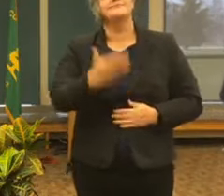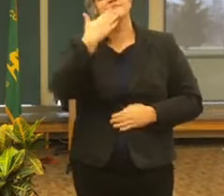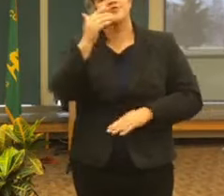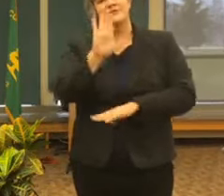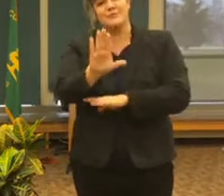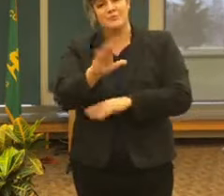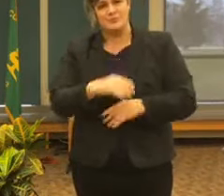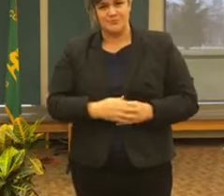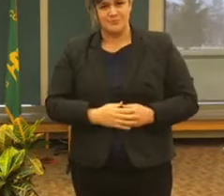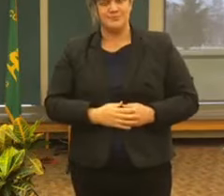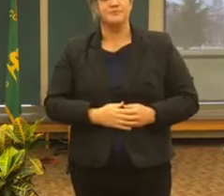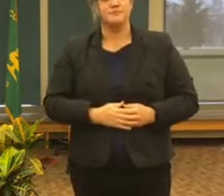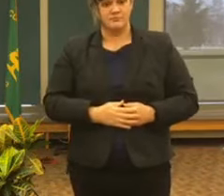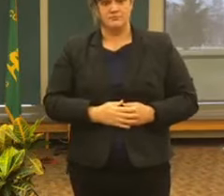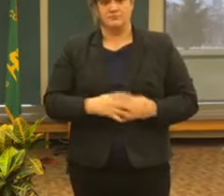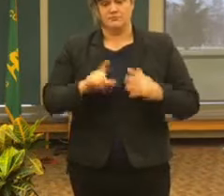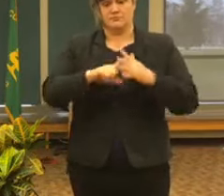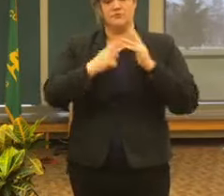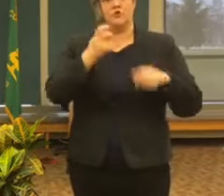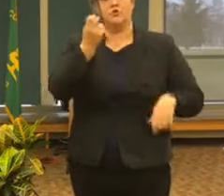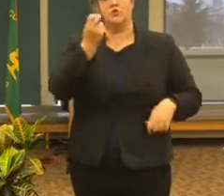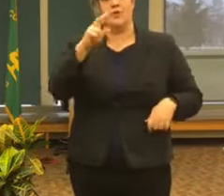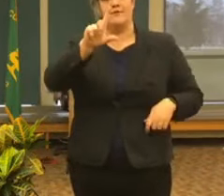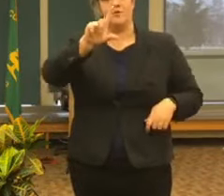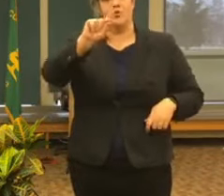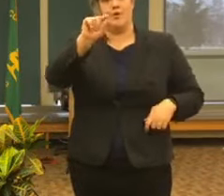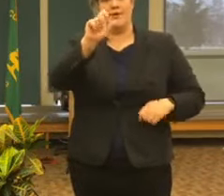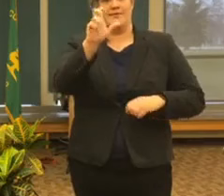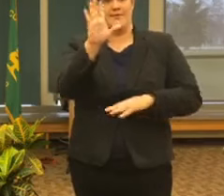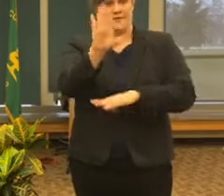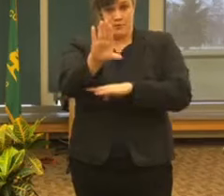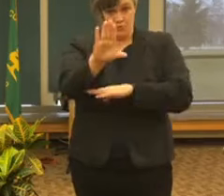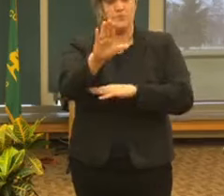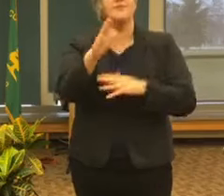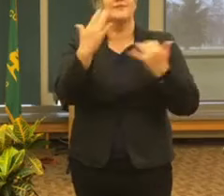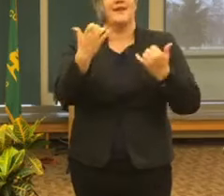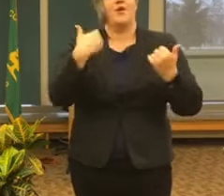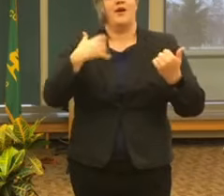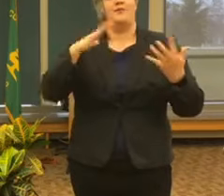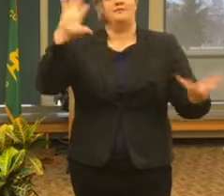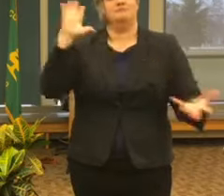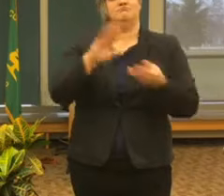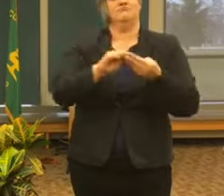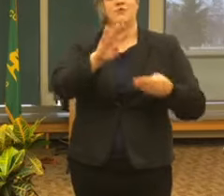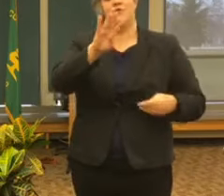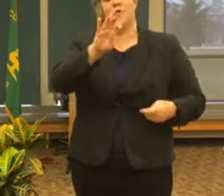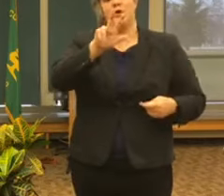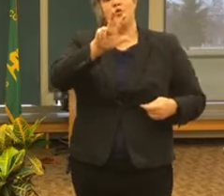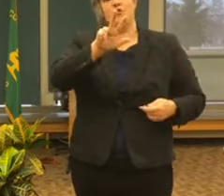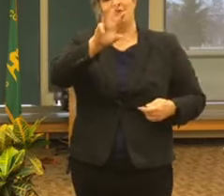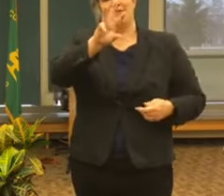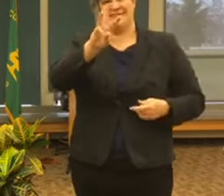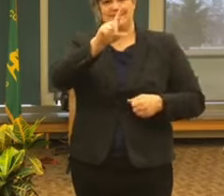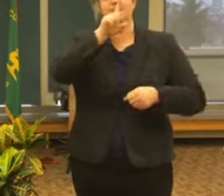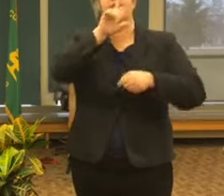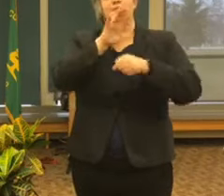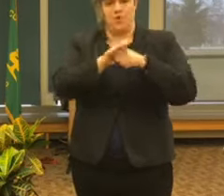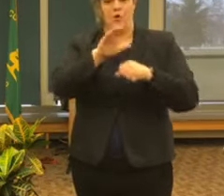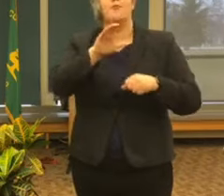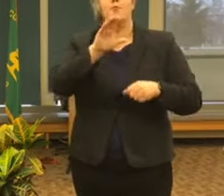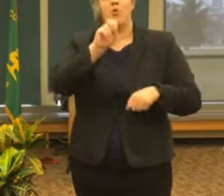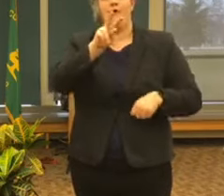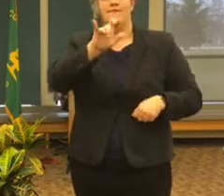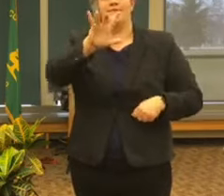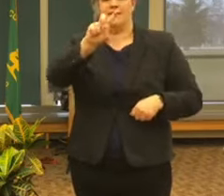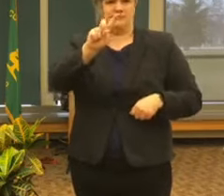good afternoon. As of 12:20 this afternoon, we have 436 confirmed COVID-19